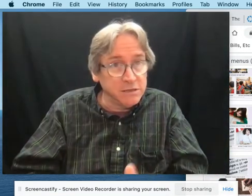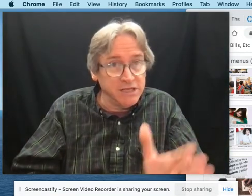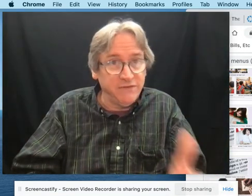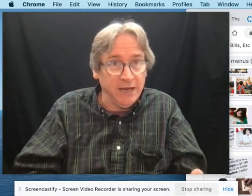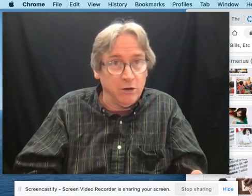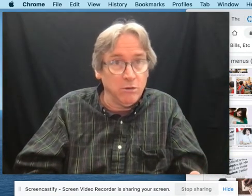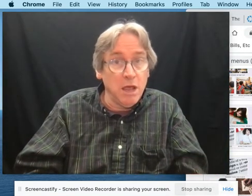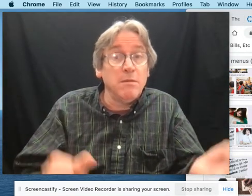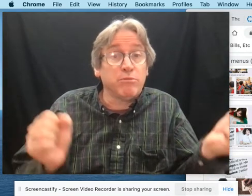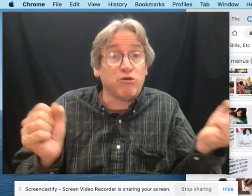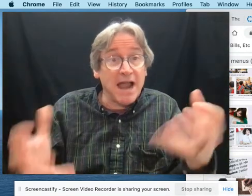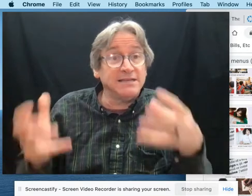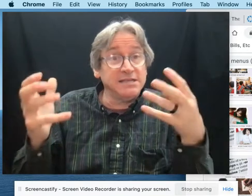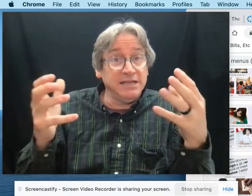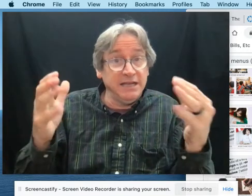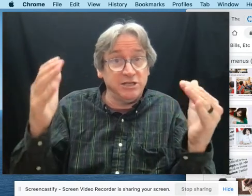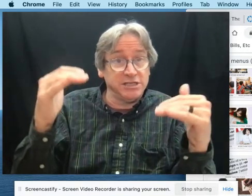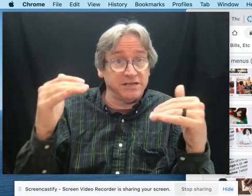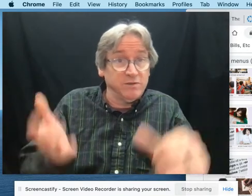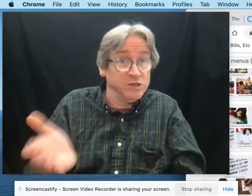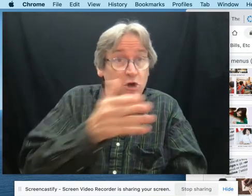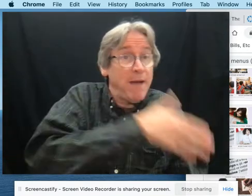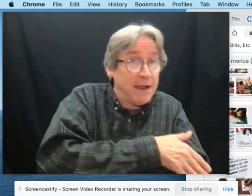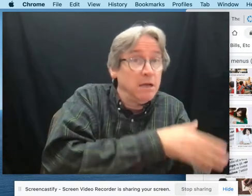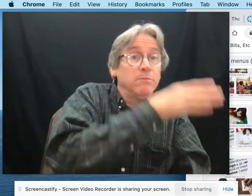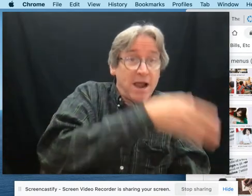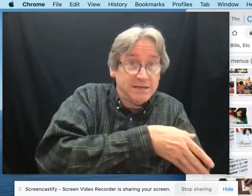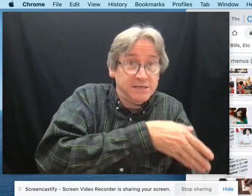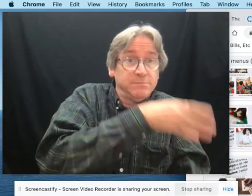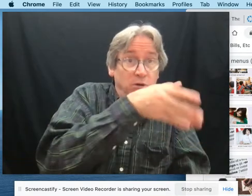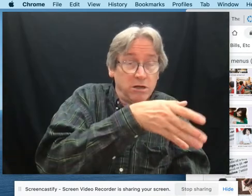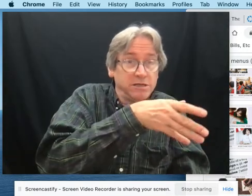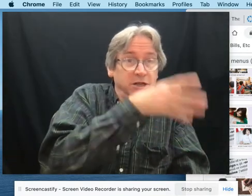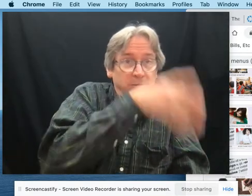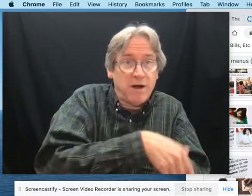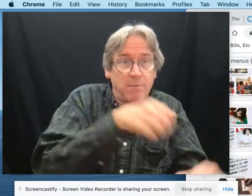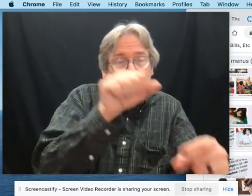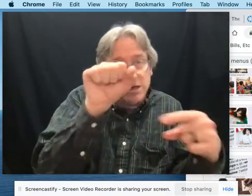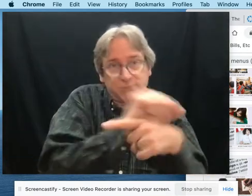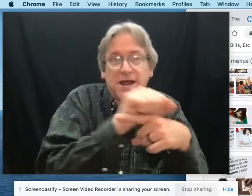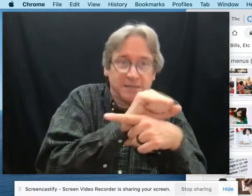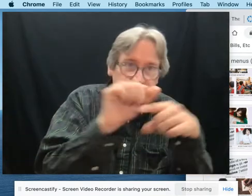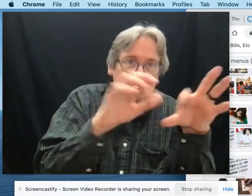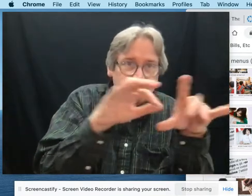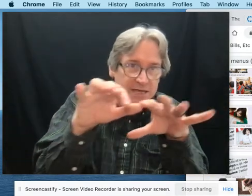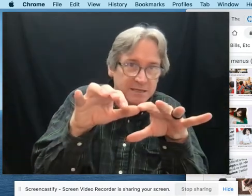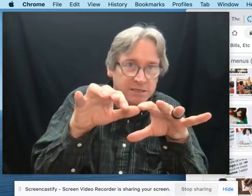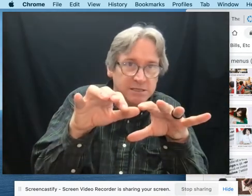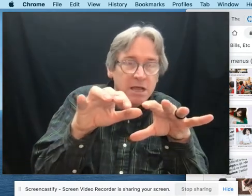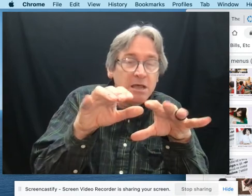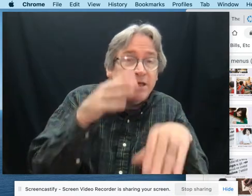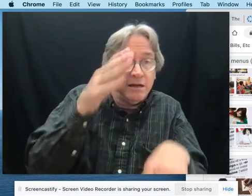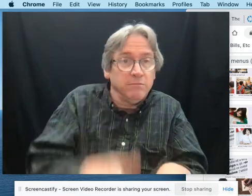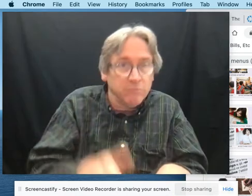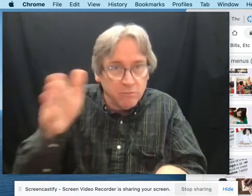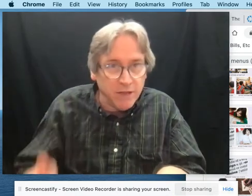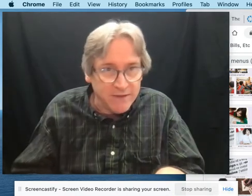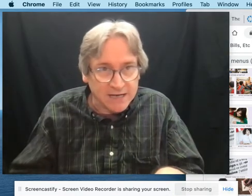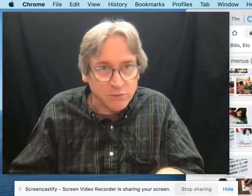Pause this video. Practice each successive one. So go back, practice, pause, you know, pause, practice the sentence,